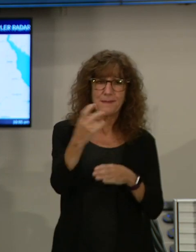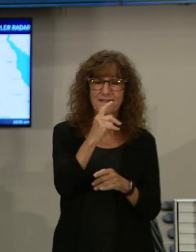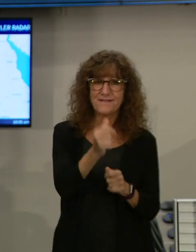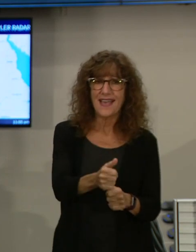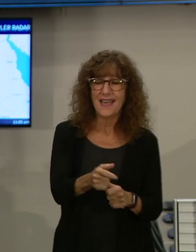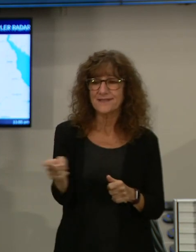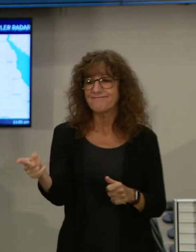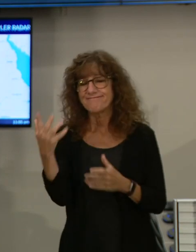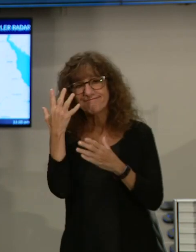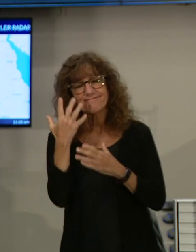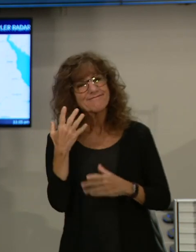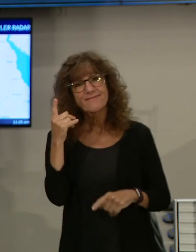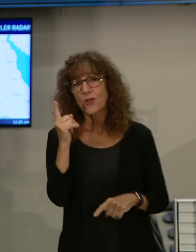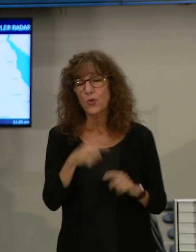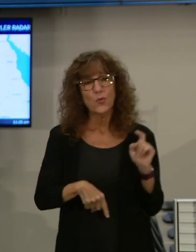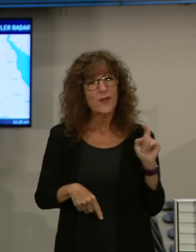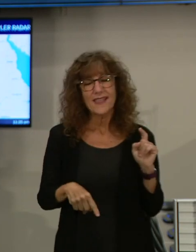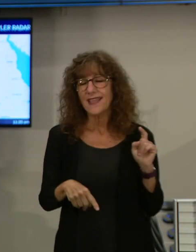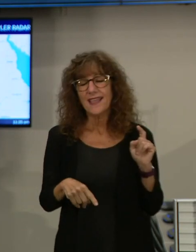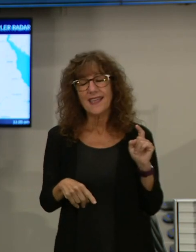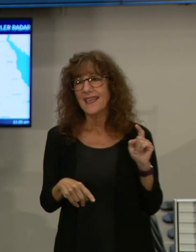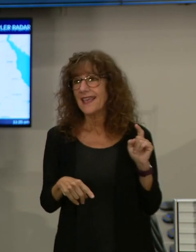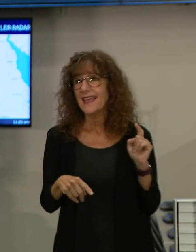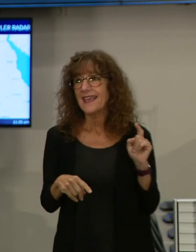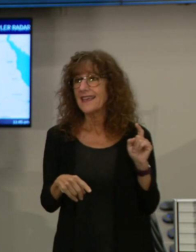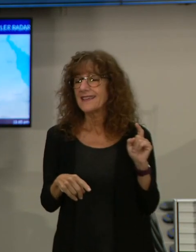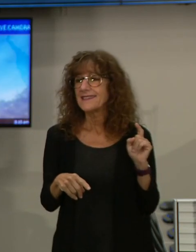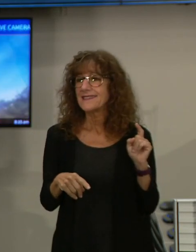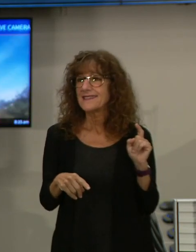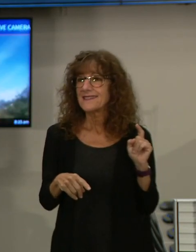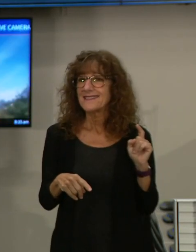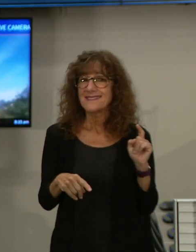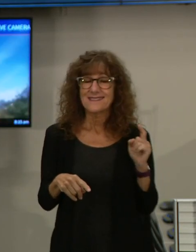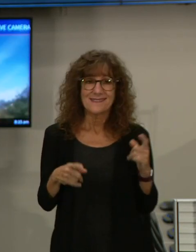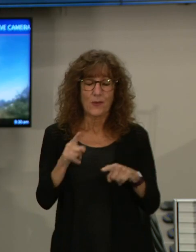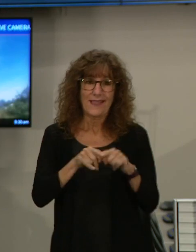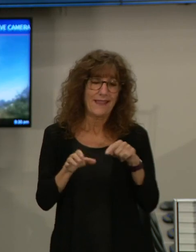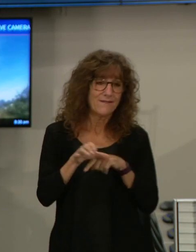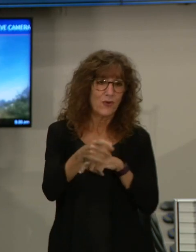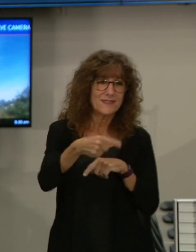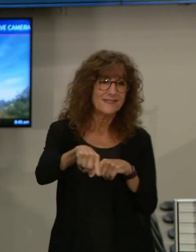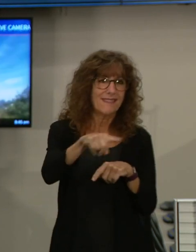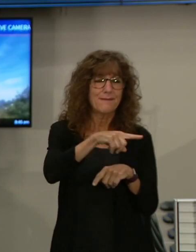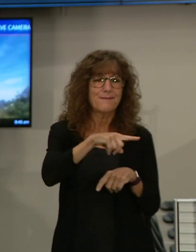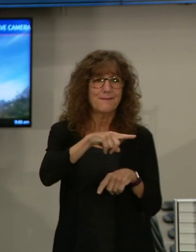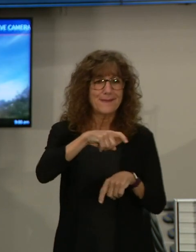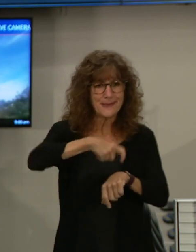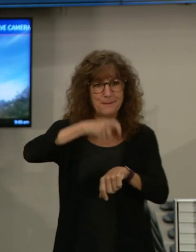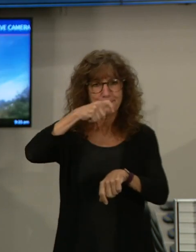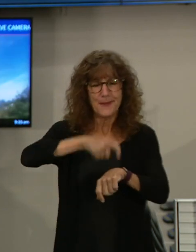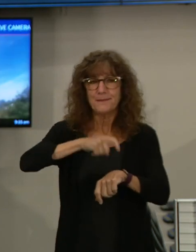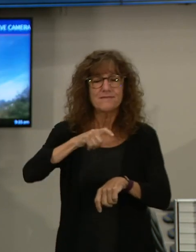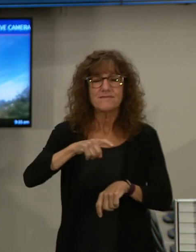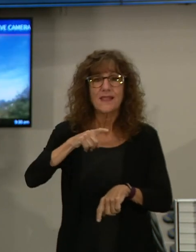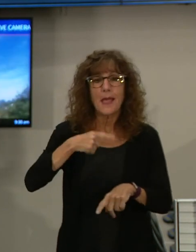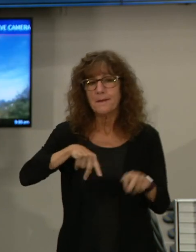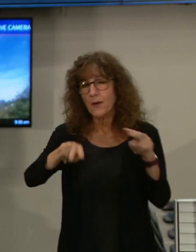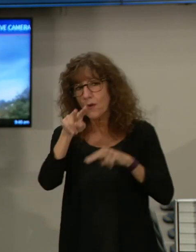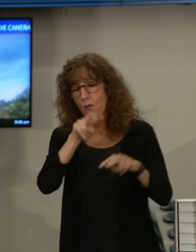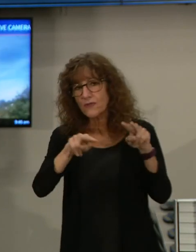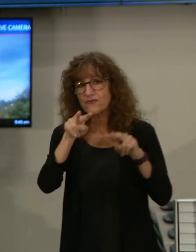Well, unfortunately, we can't get into the lab and force certain timelines on them, but we are